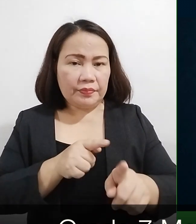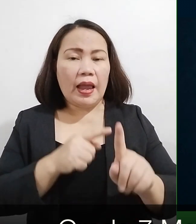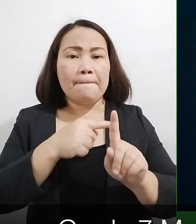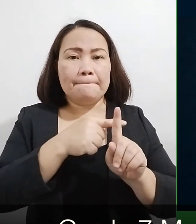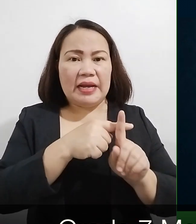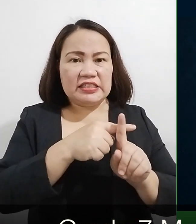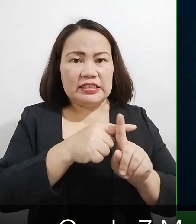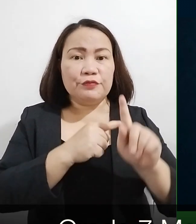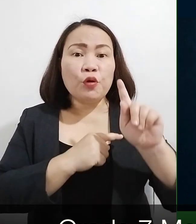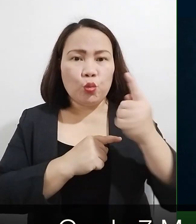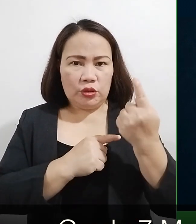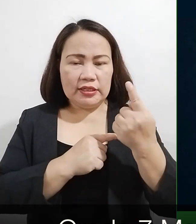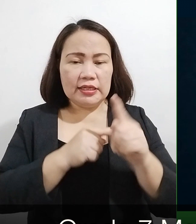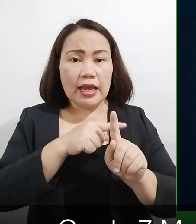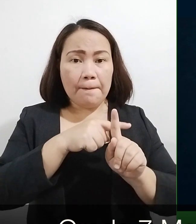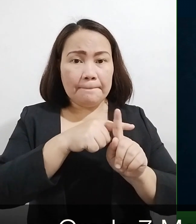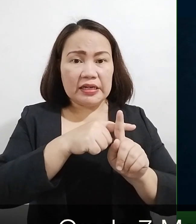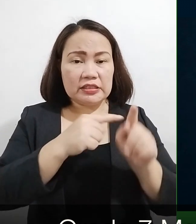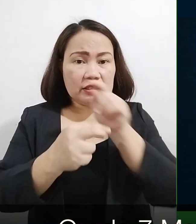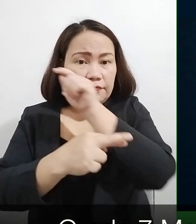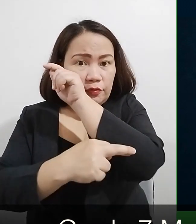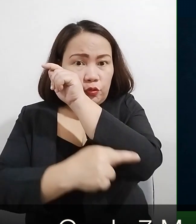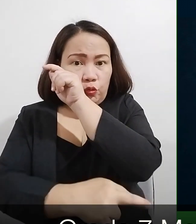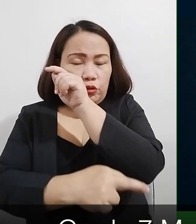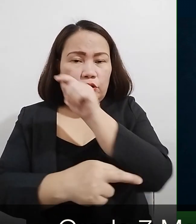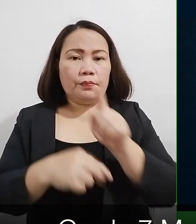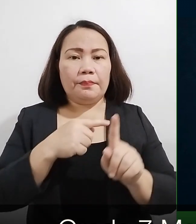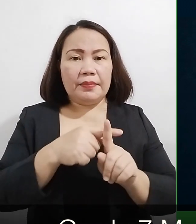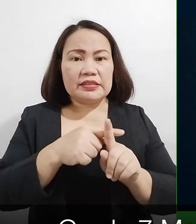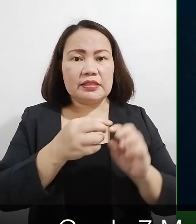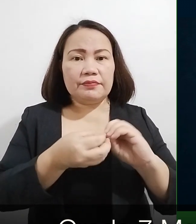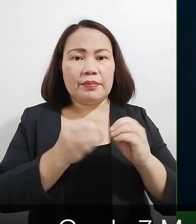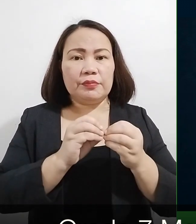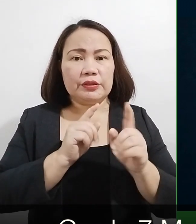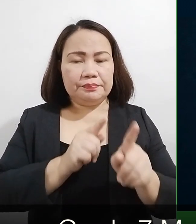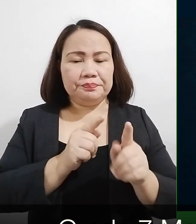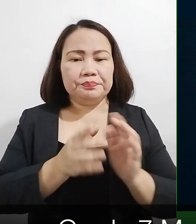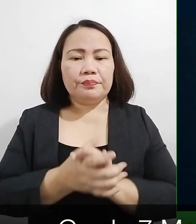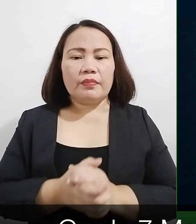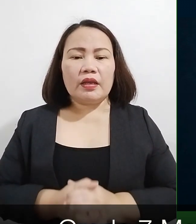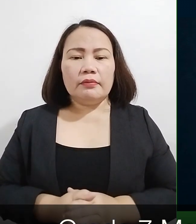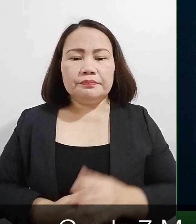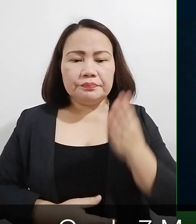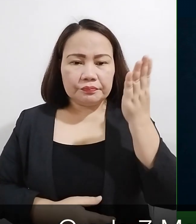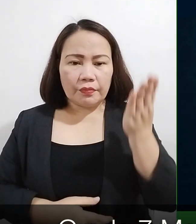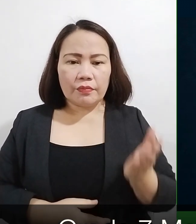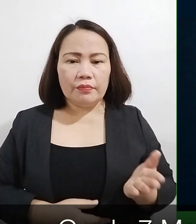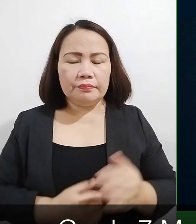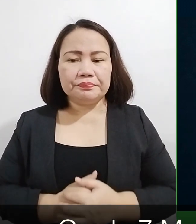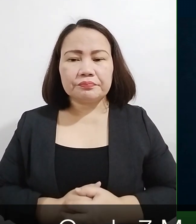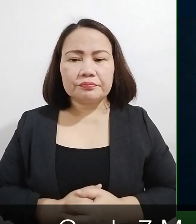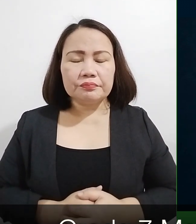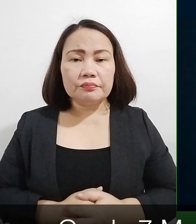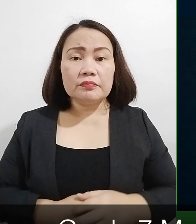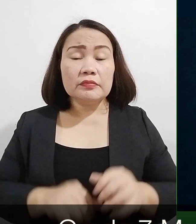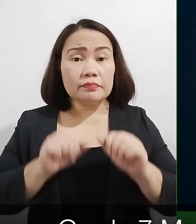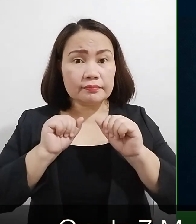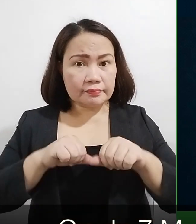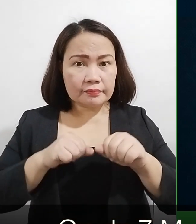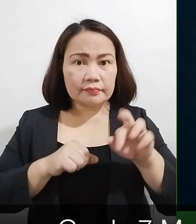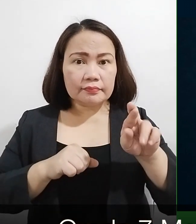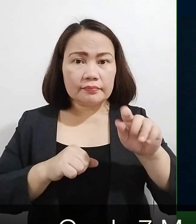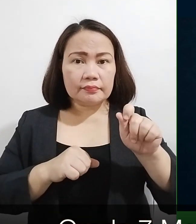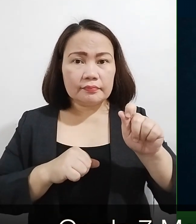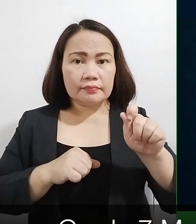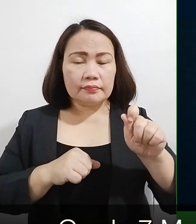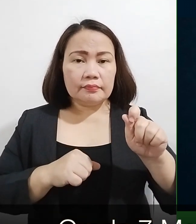square root. So, ito lang po siya, yung mga positive. Okay? And these numbers can be rational